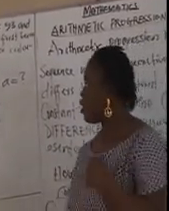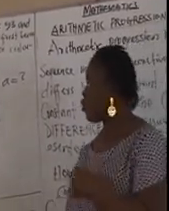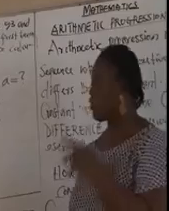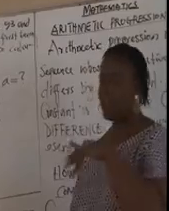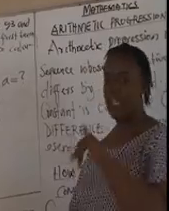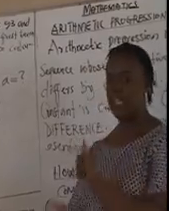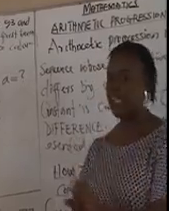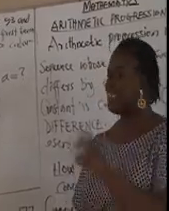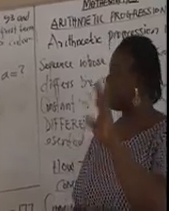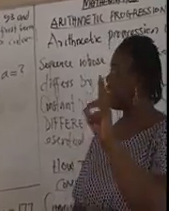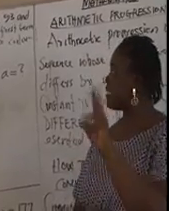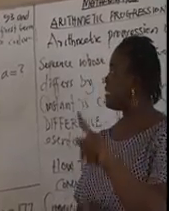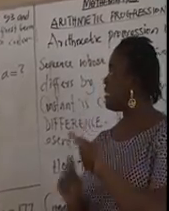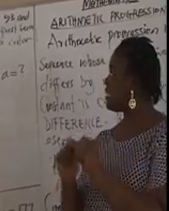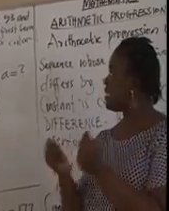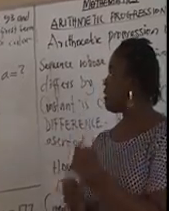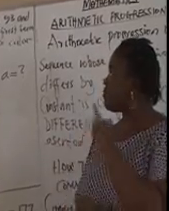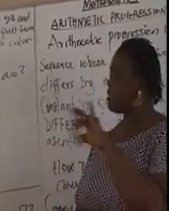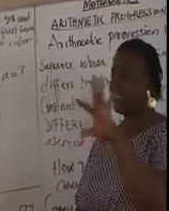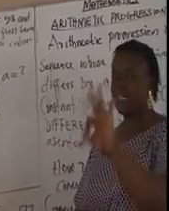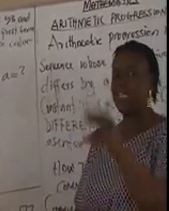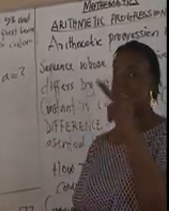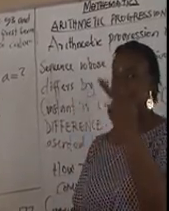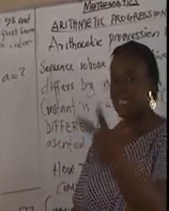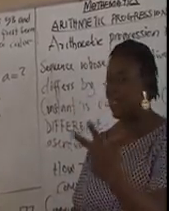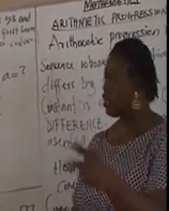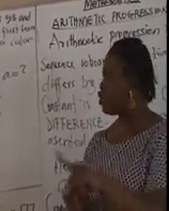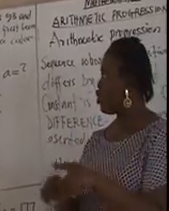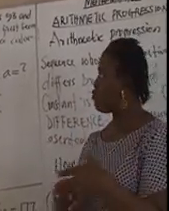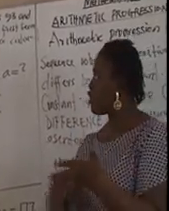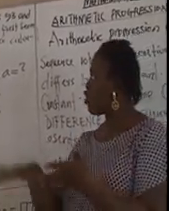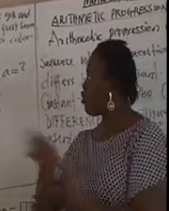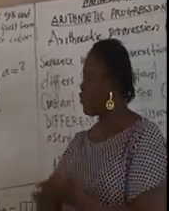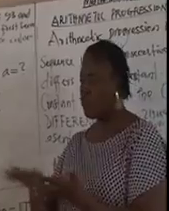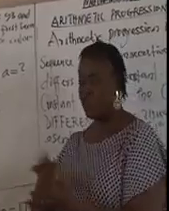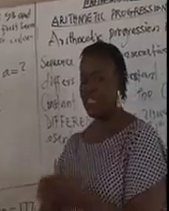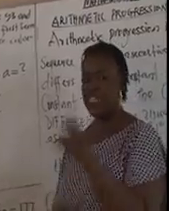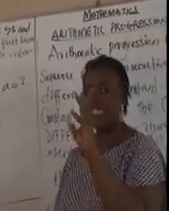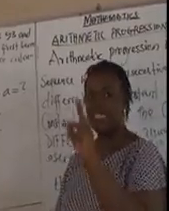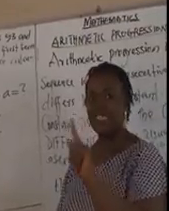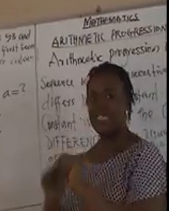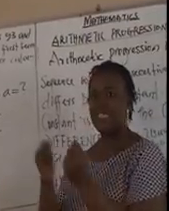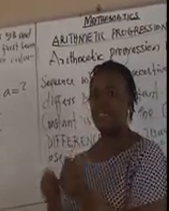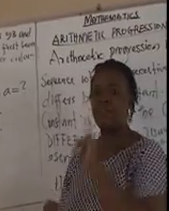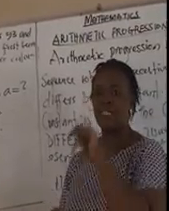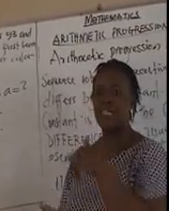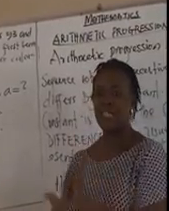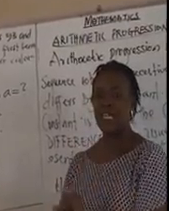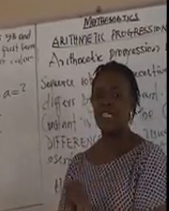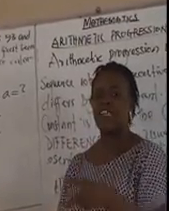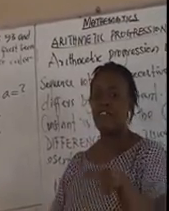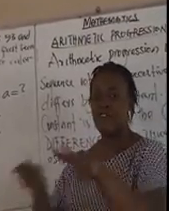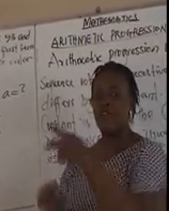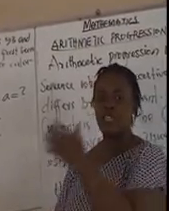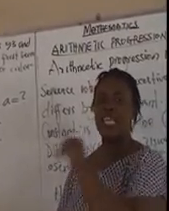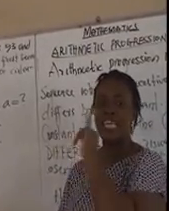discovered that the 16th term of an arithmetic progression is 93. Please don't be confused. The 16th term is telling us that the value there is 93. It's a